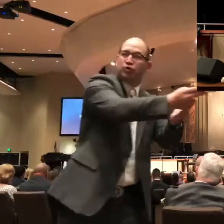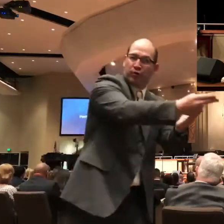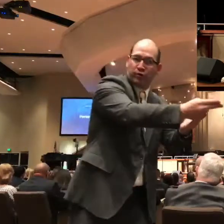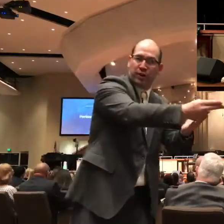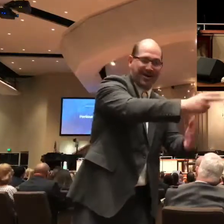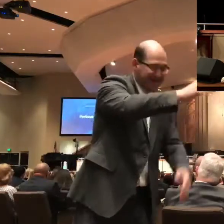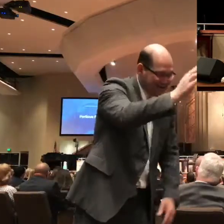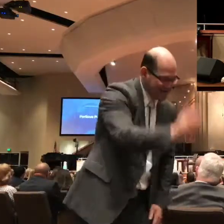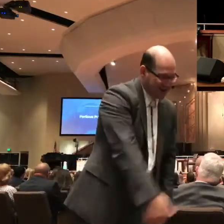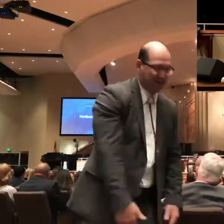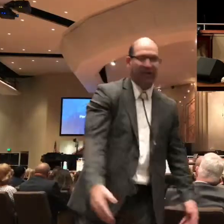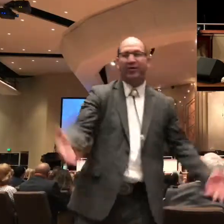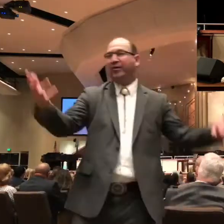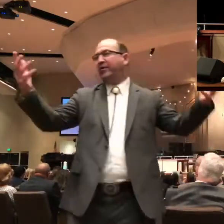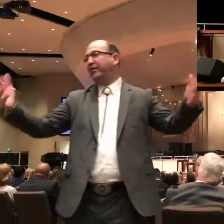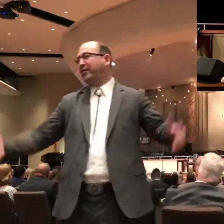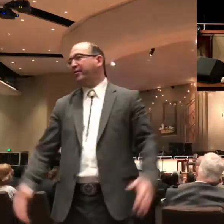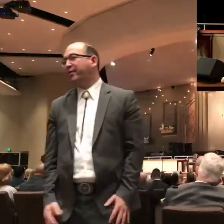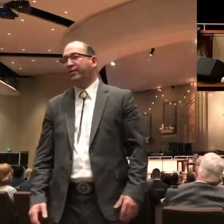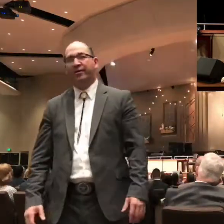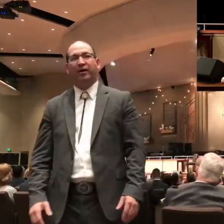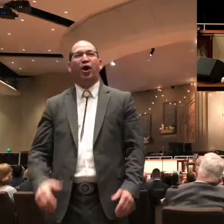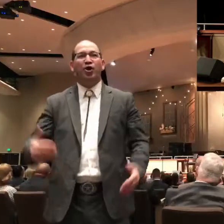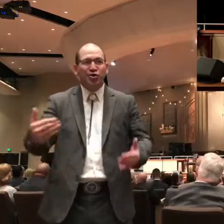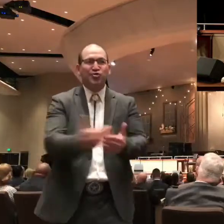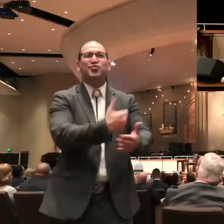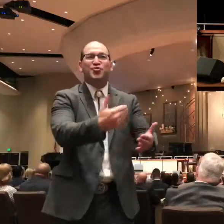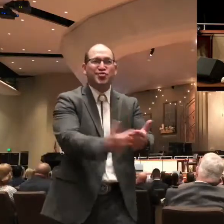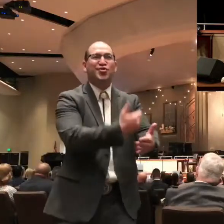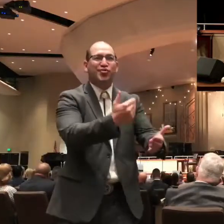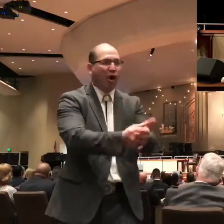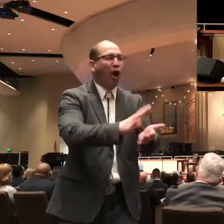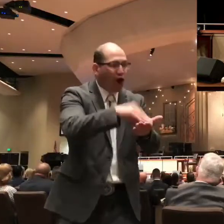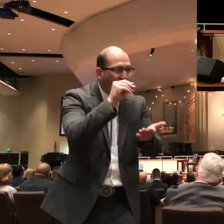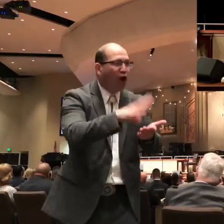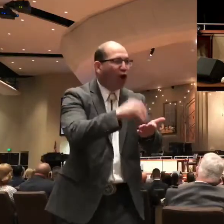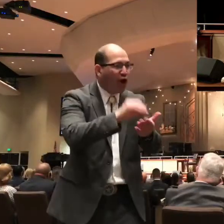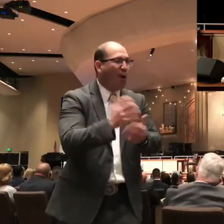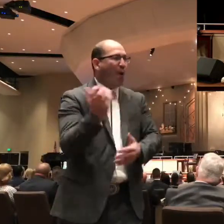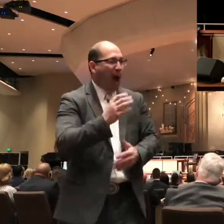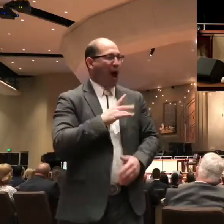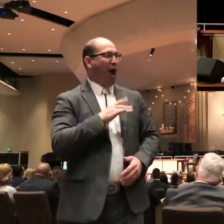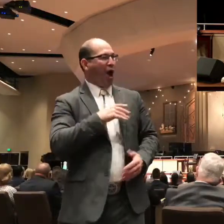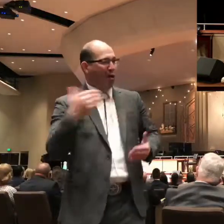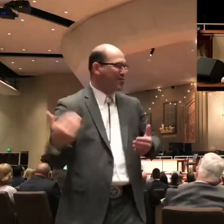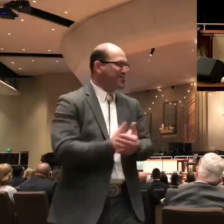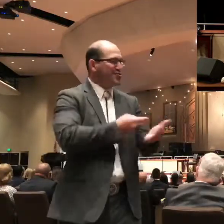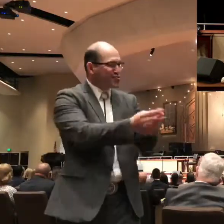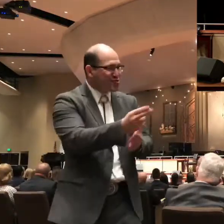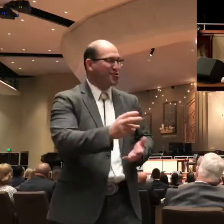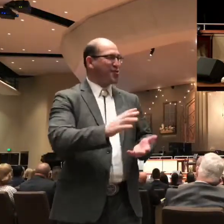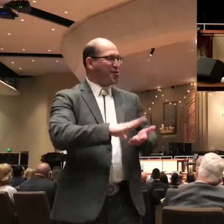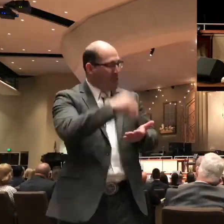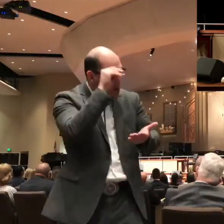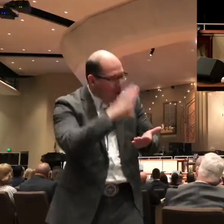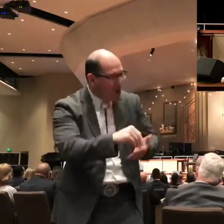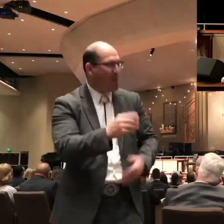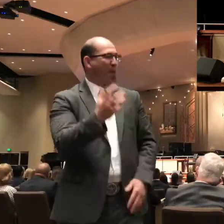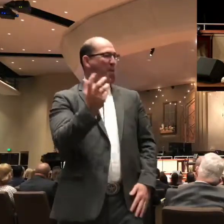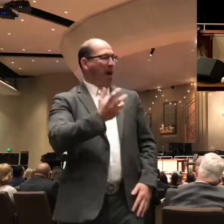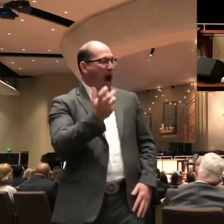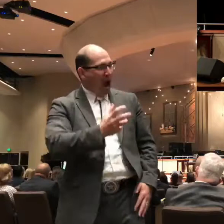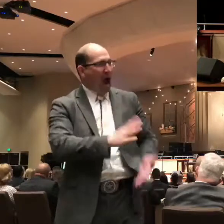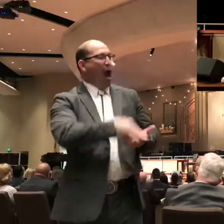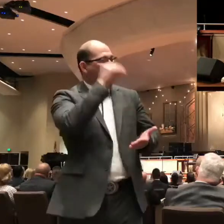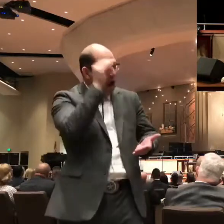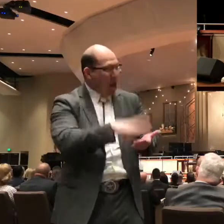the truth. They are ever learning, they're always getting knowledge, they're always involved in this book, that book, this seminary.